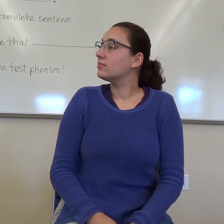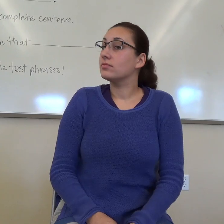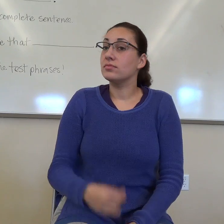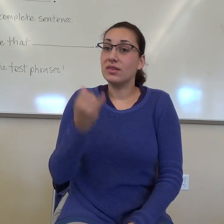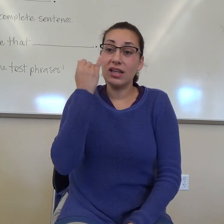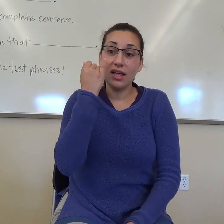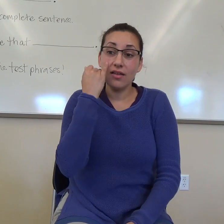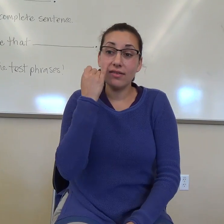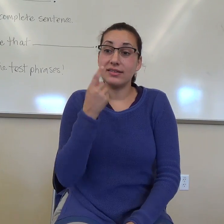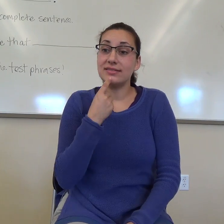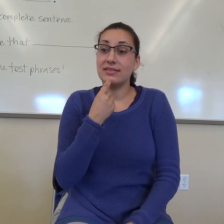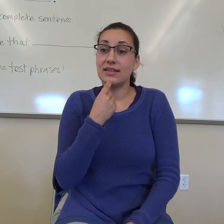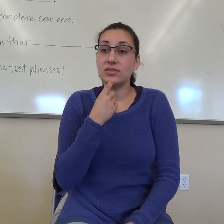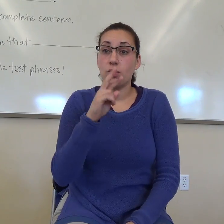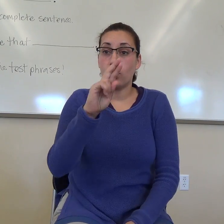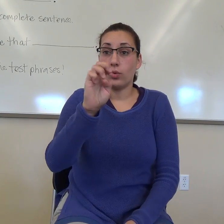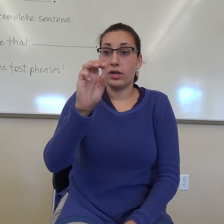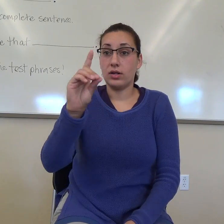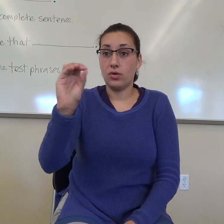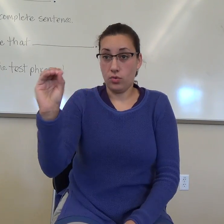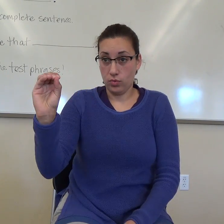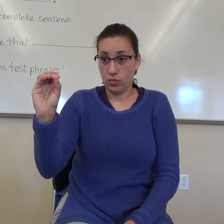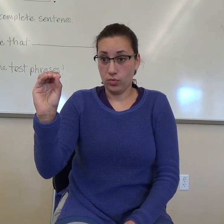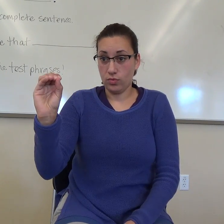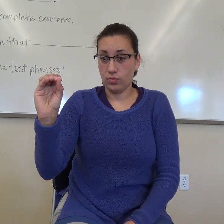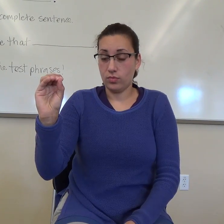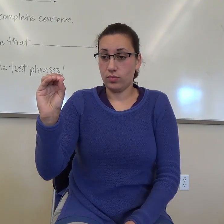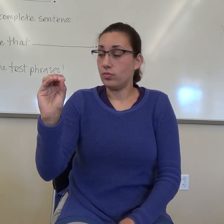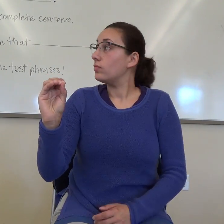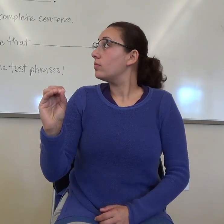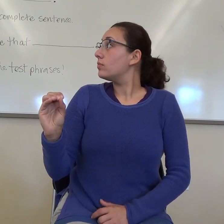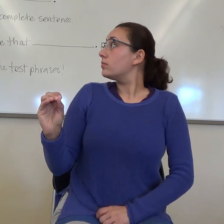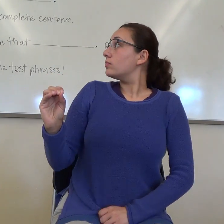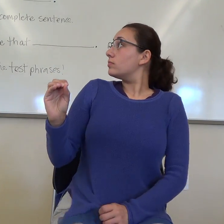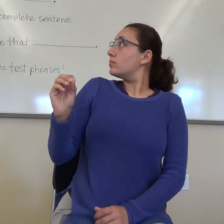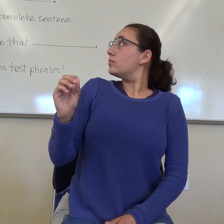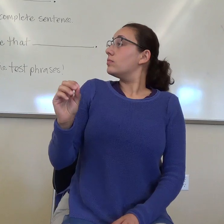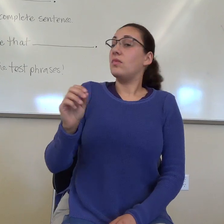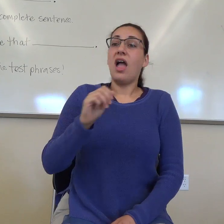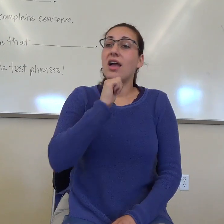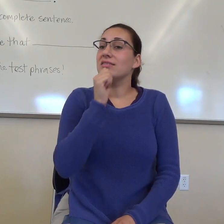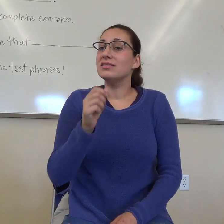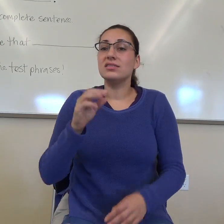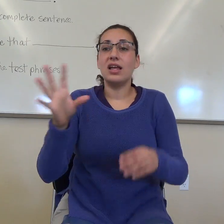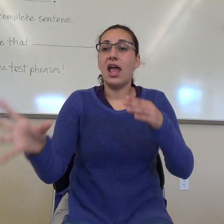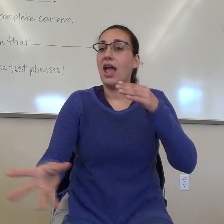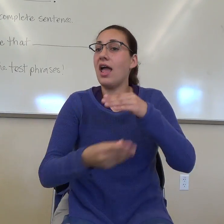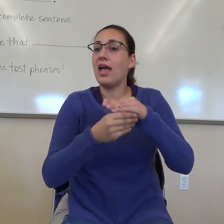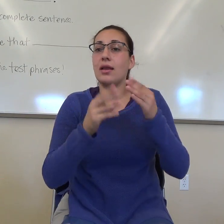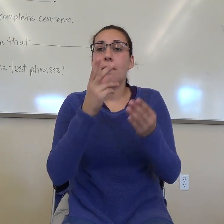says redo here, that's all it says. In other words, I didn't put pink sheets on these, okay?